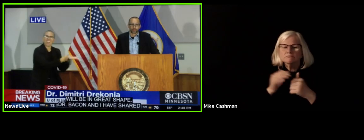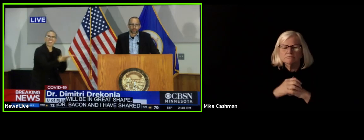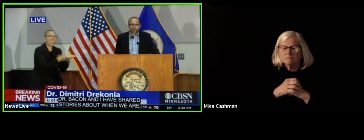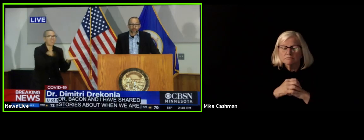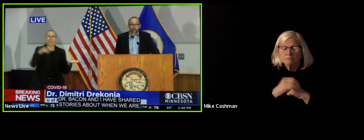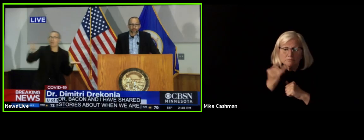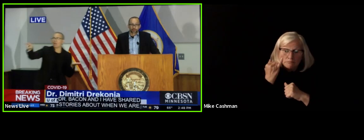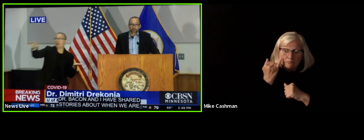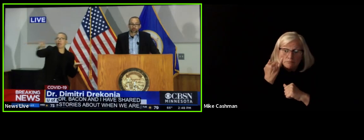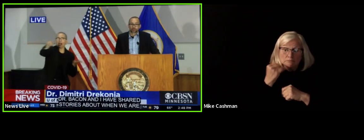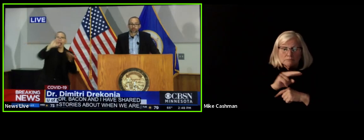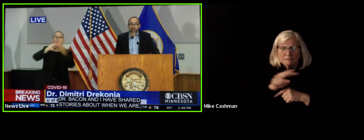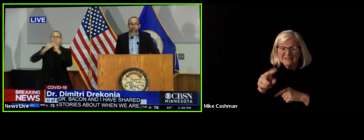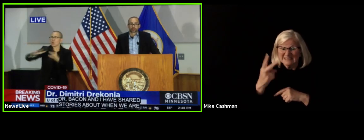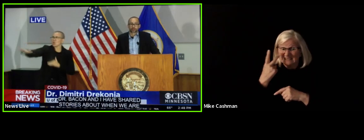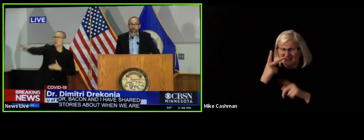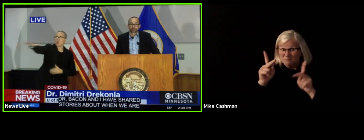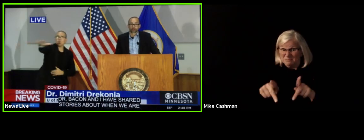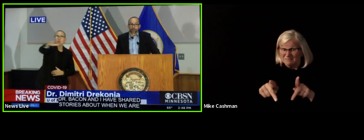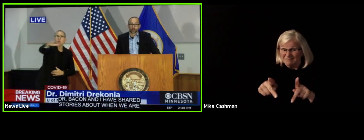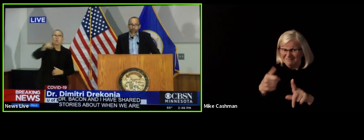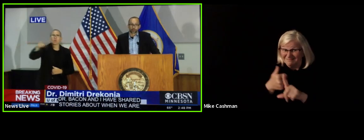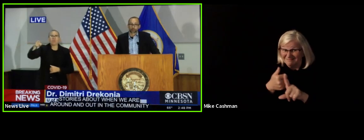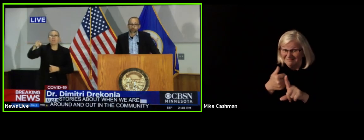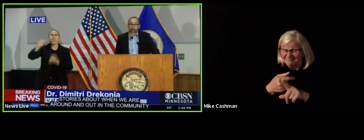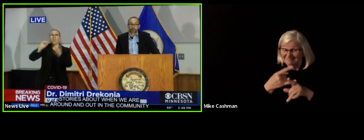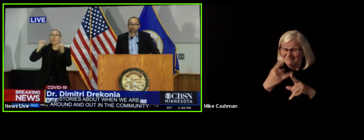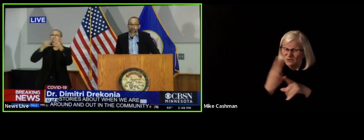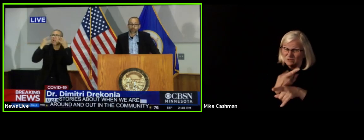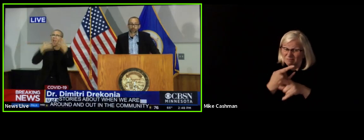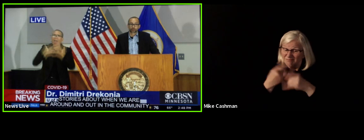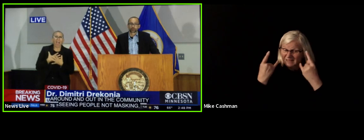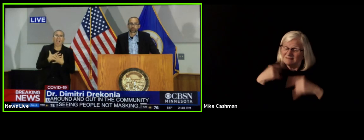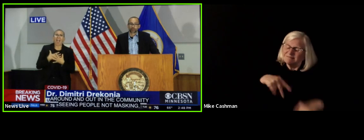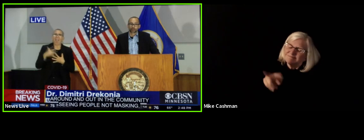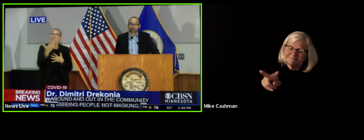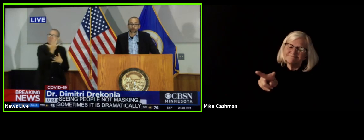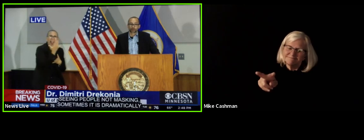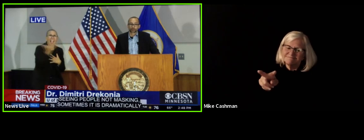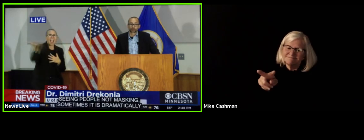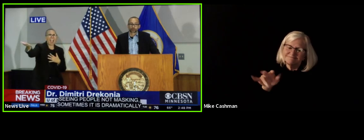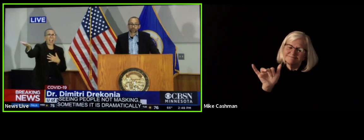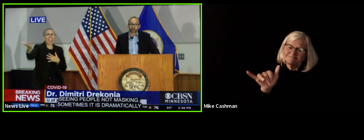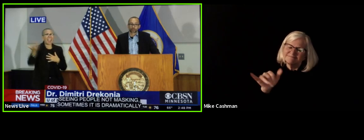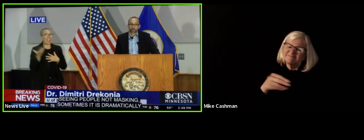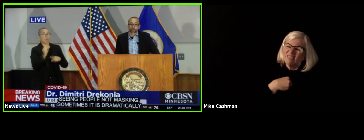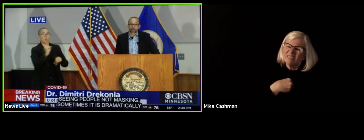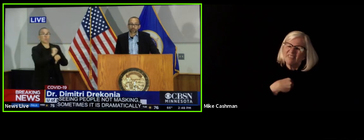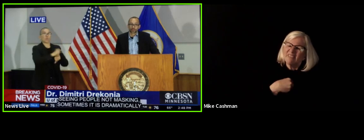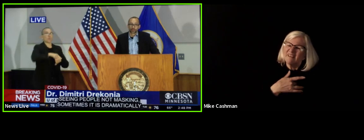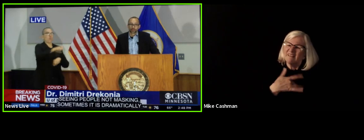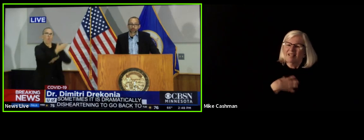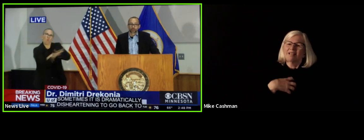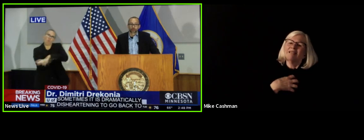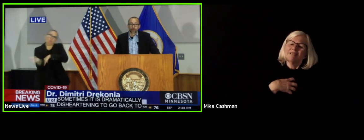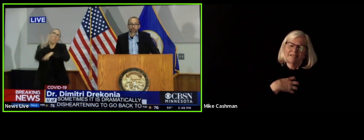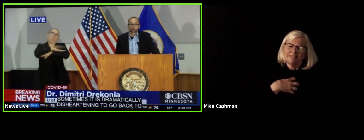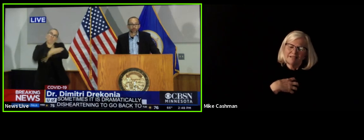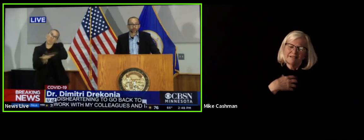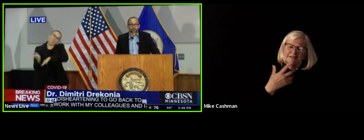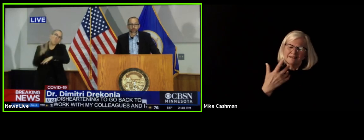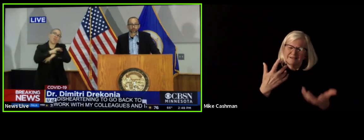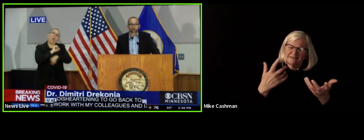masking. It's sometimes tremendously disheartening to go back to work. My colleagues and I, we put in long hours, we're working on this, and when you go out in